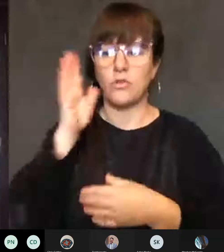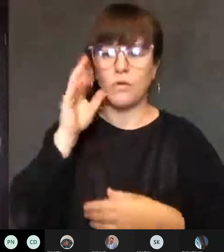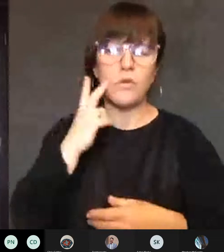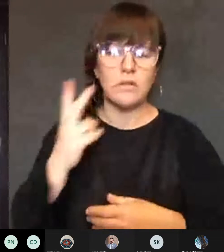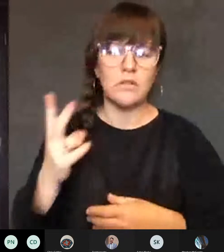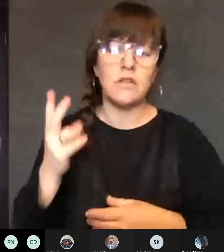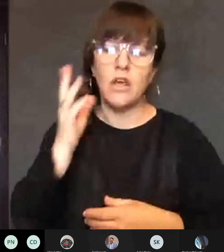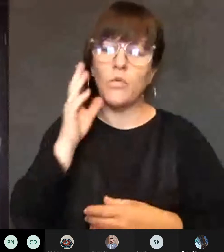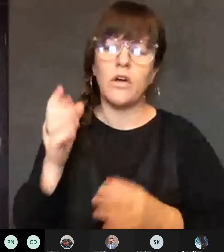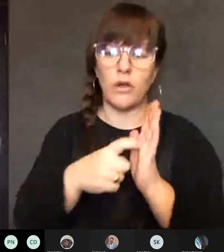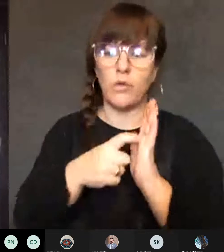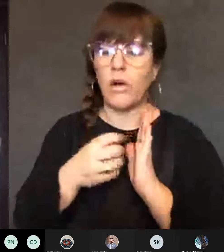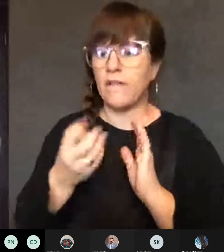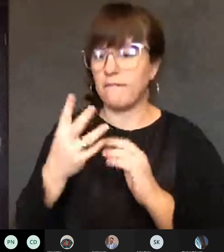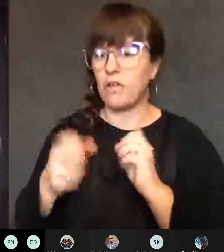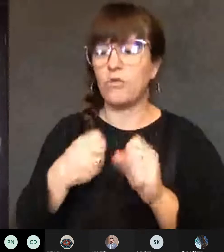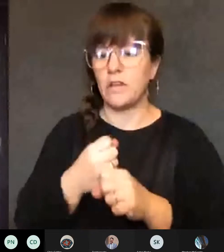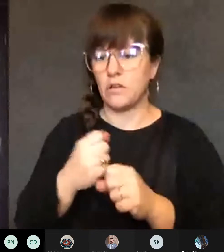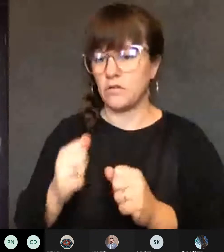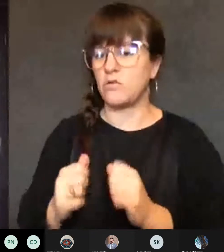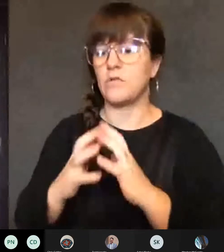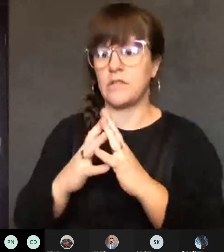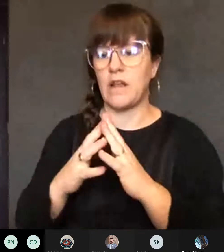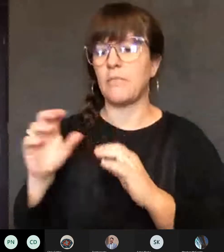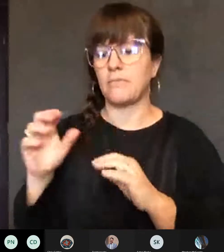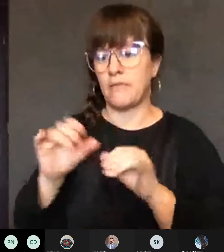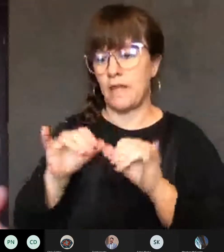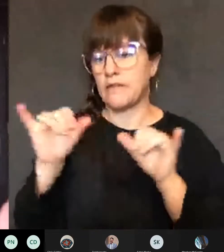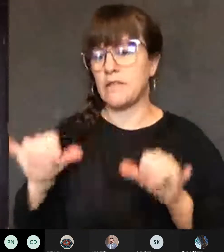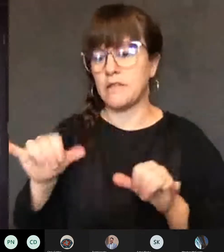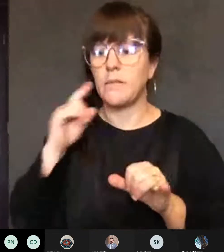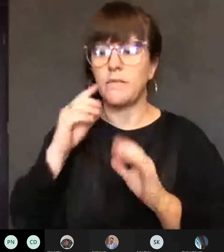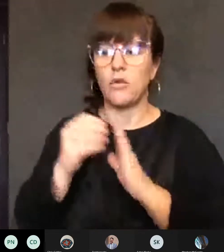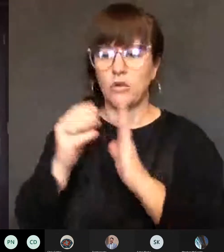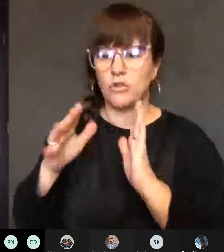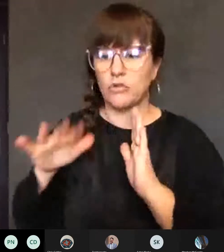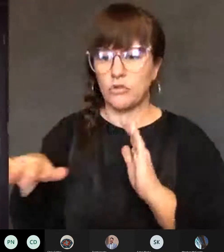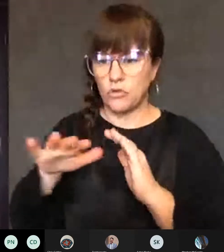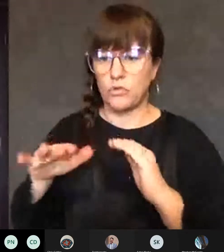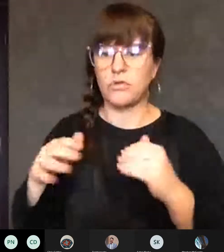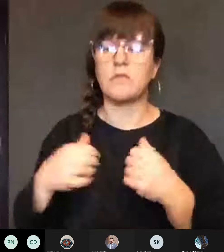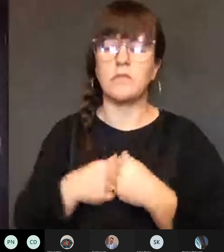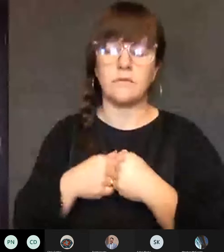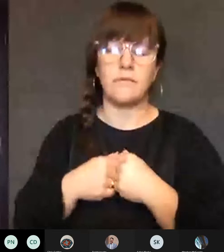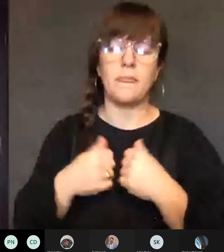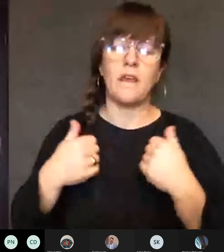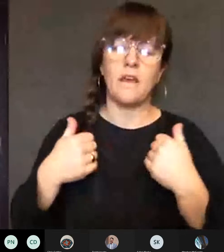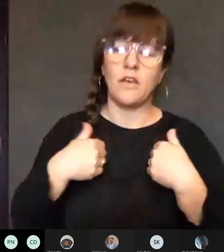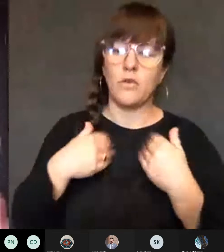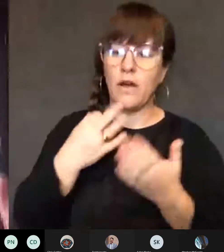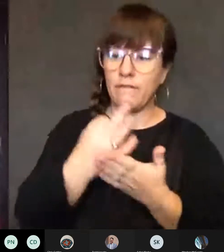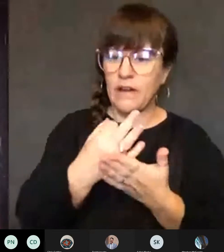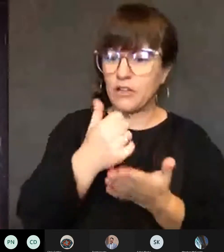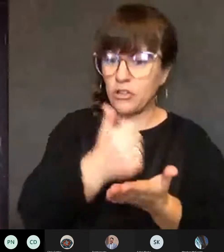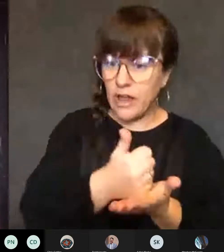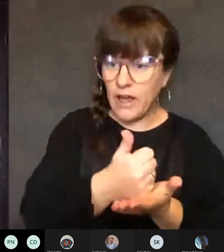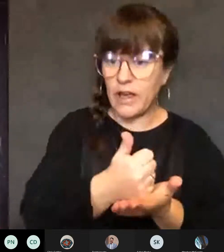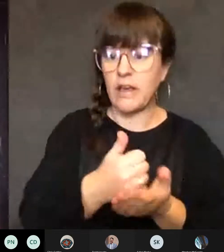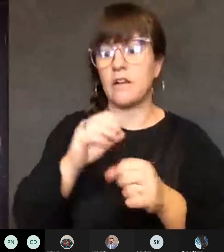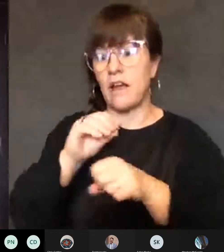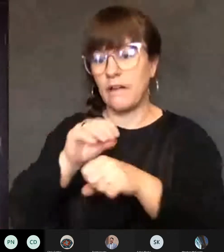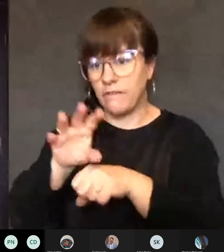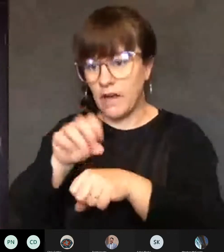couple of more years, and when you've got the admissions functions and the financial aid functions and the advising